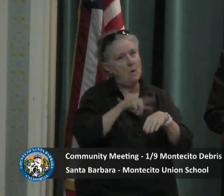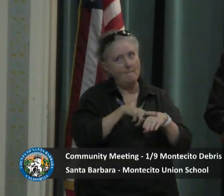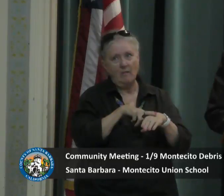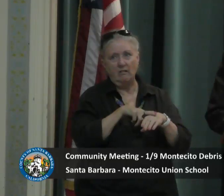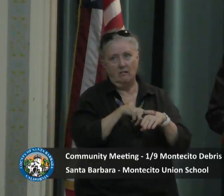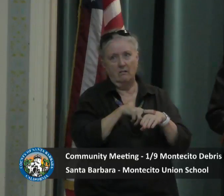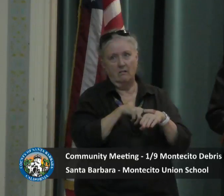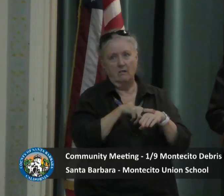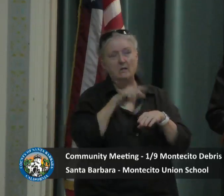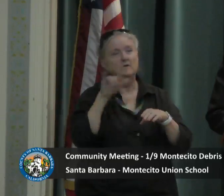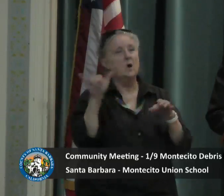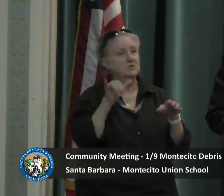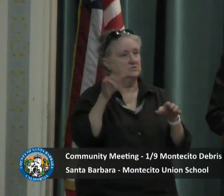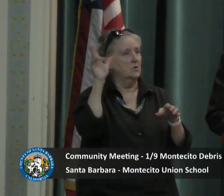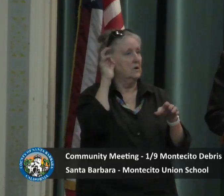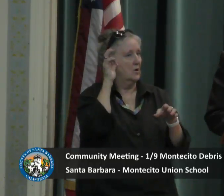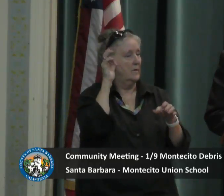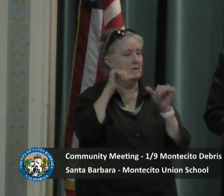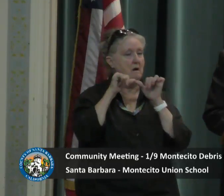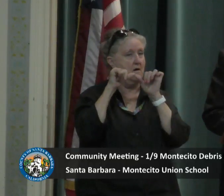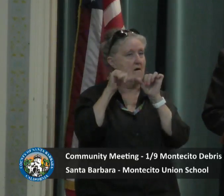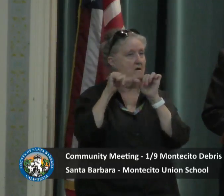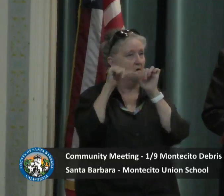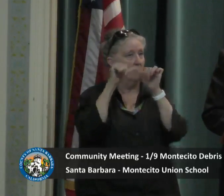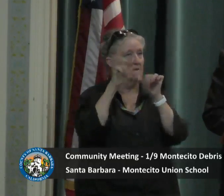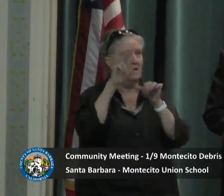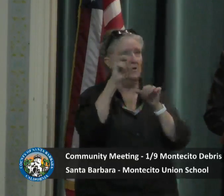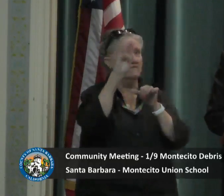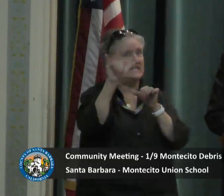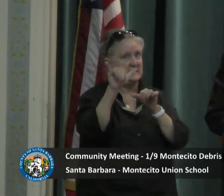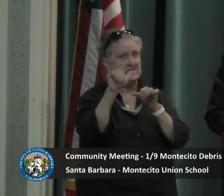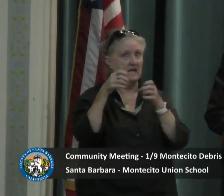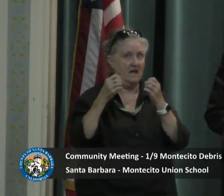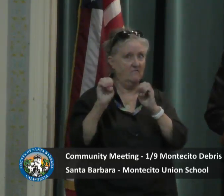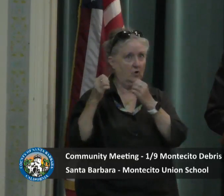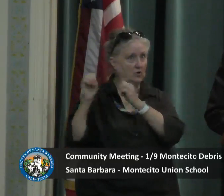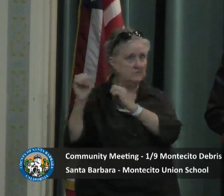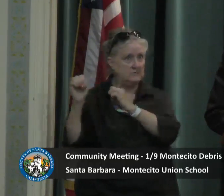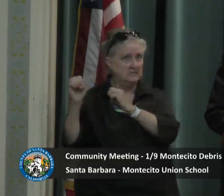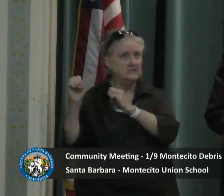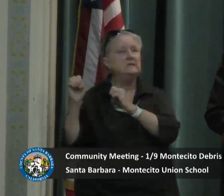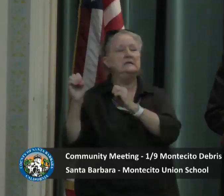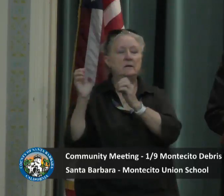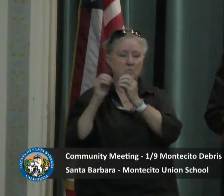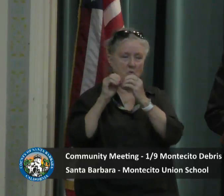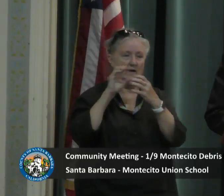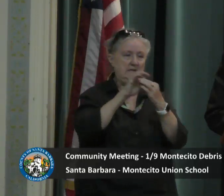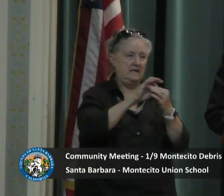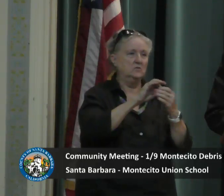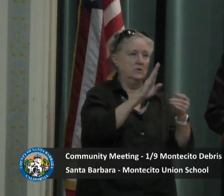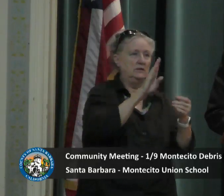We'll also hear about our ongoing recovery efforts, including more on